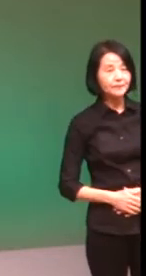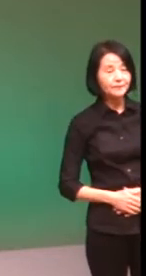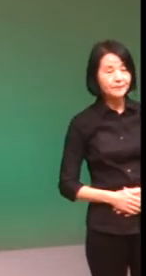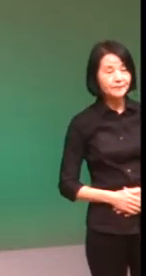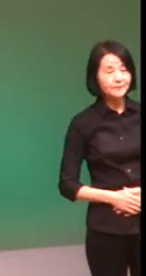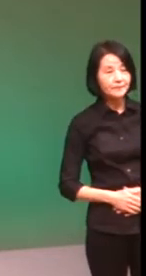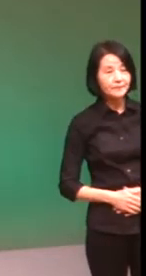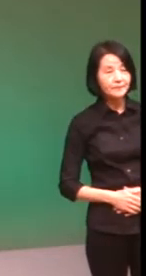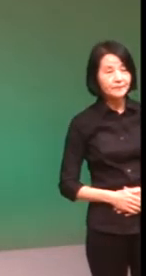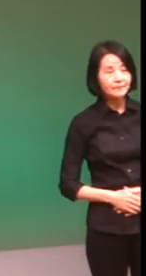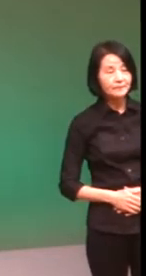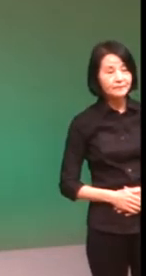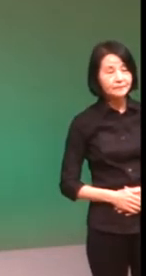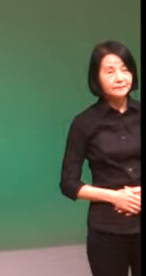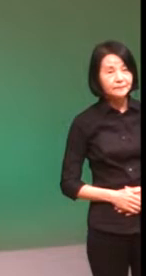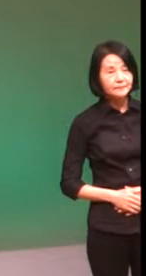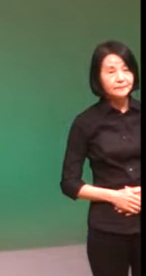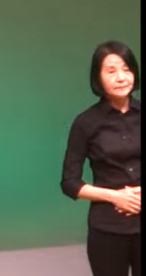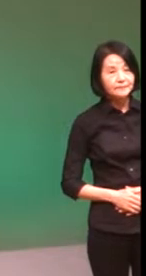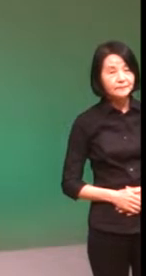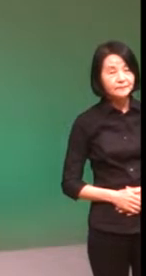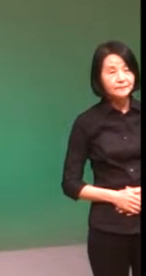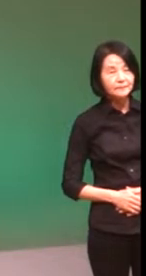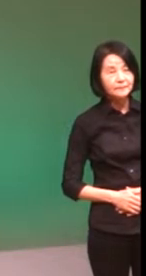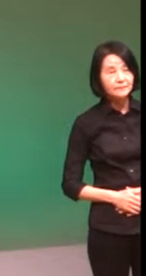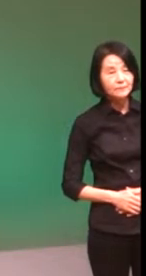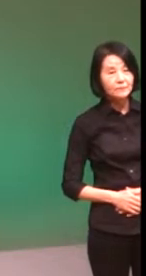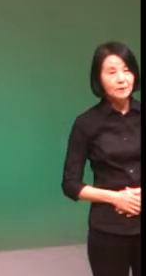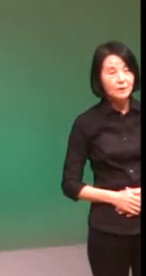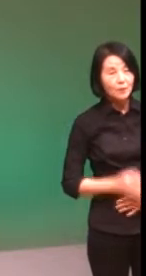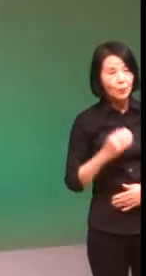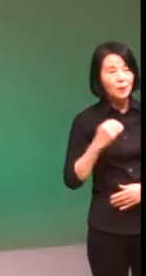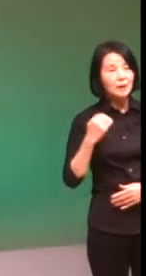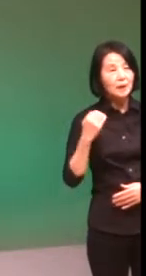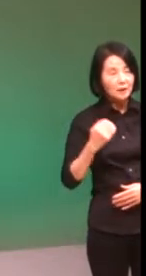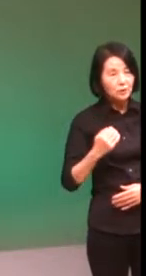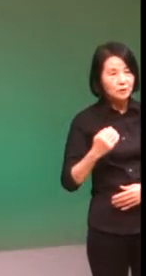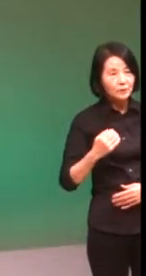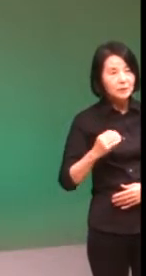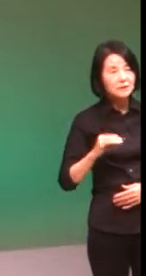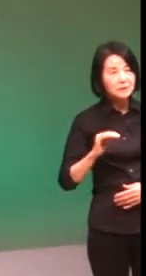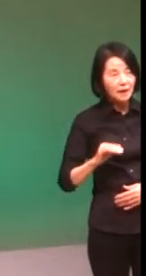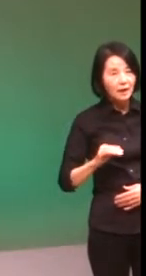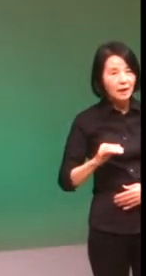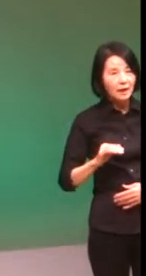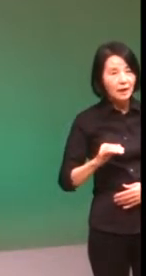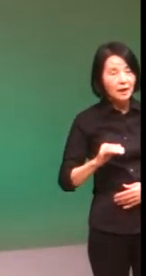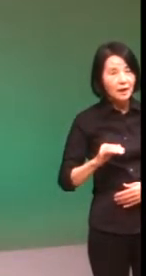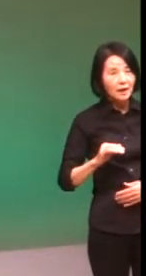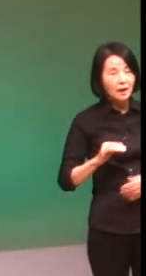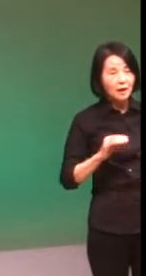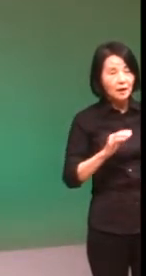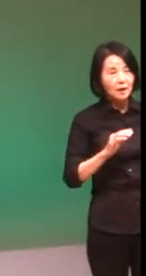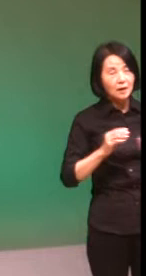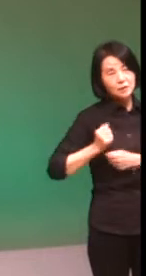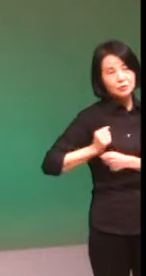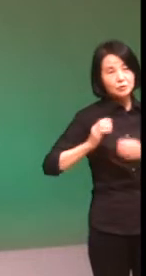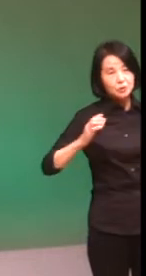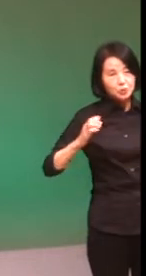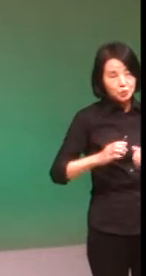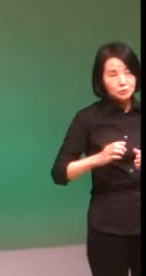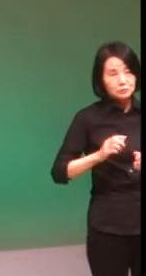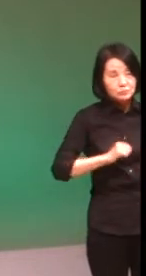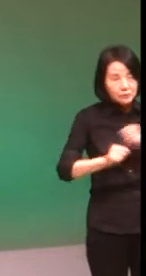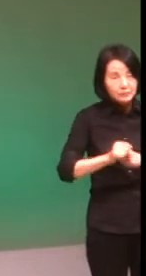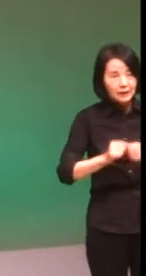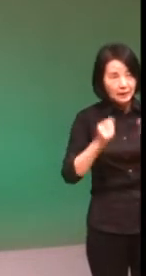So this brings new allies into our disarmament campaigns, and it's a positive step that we